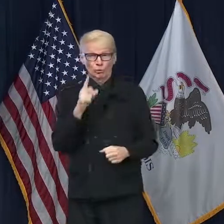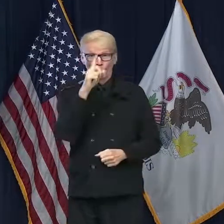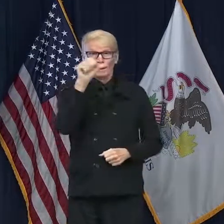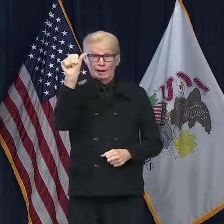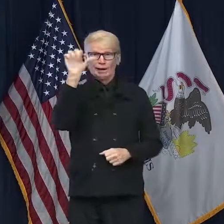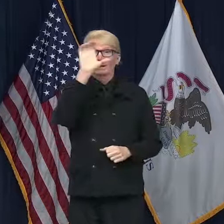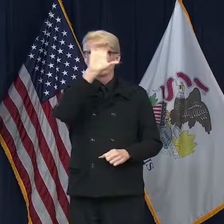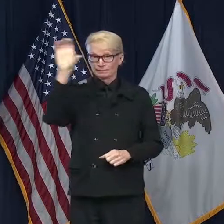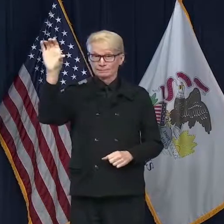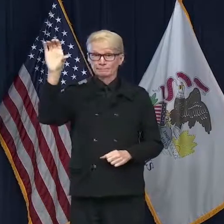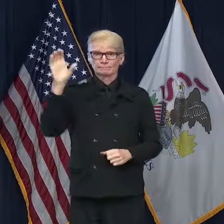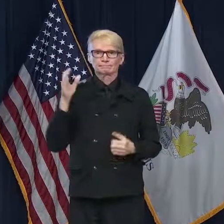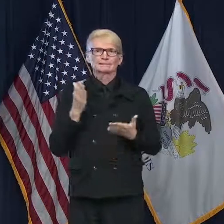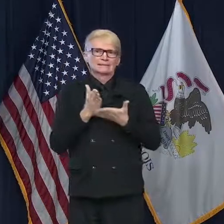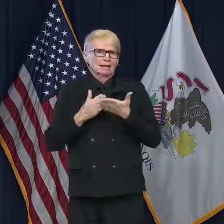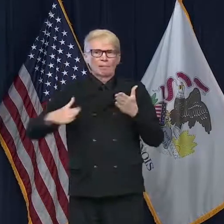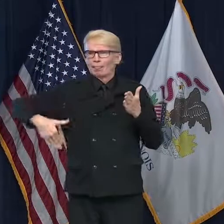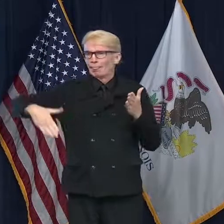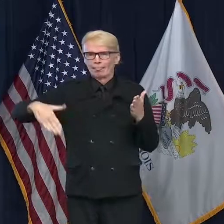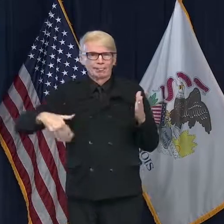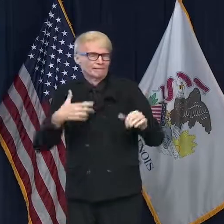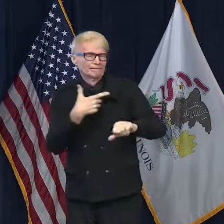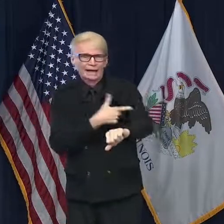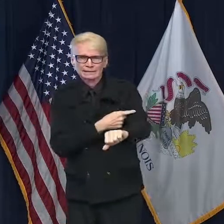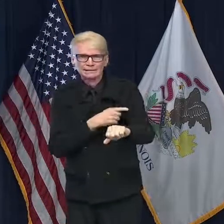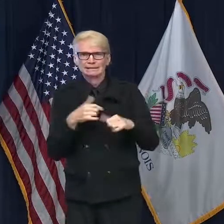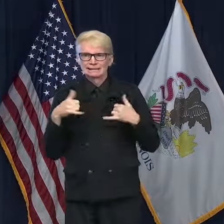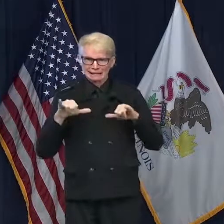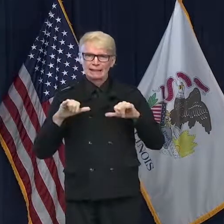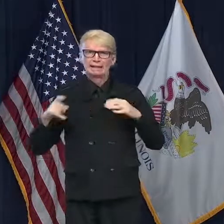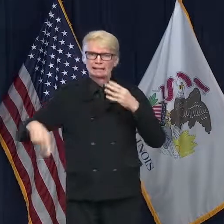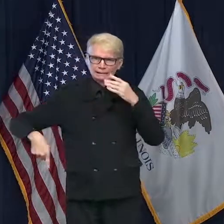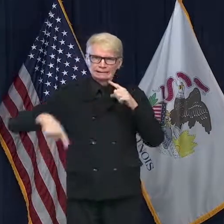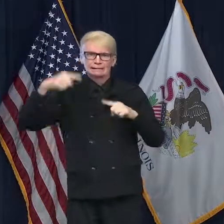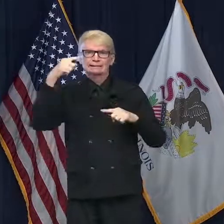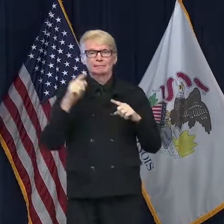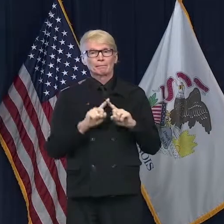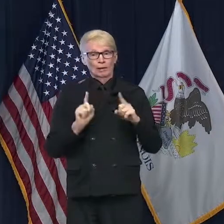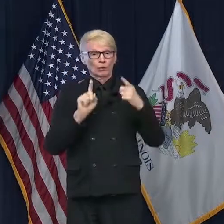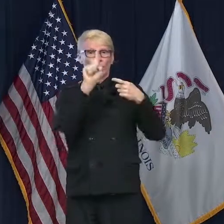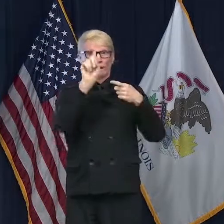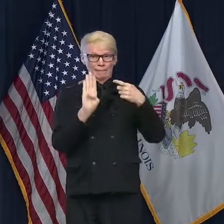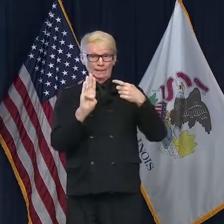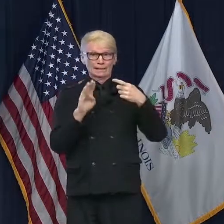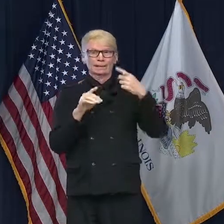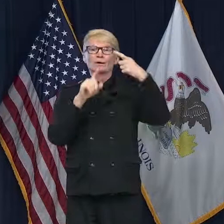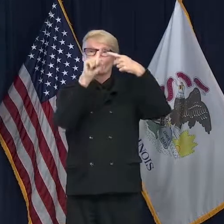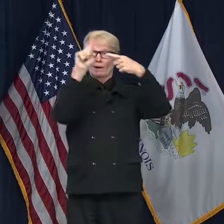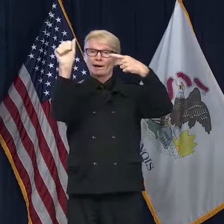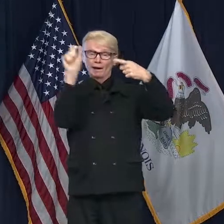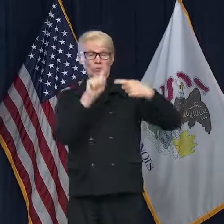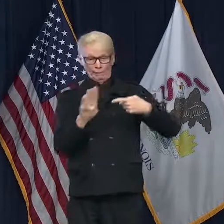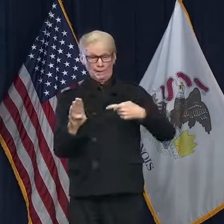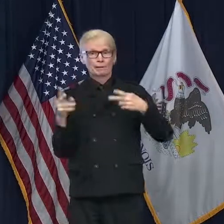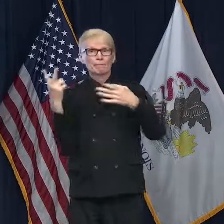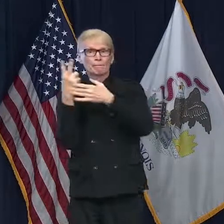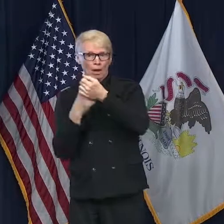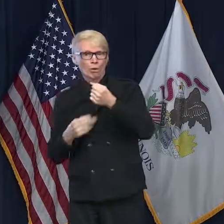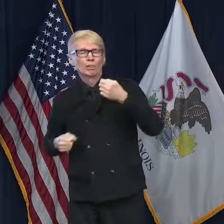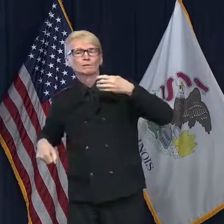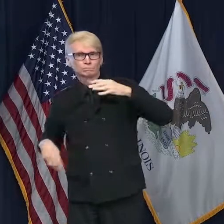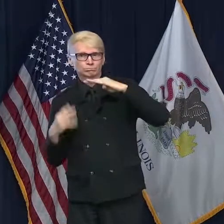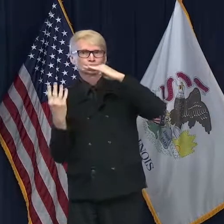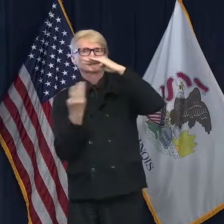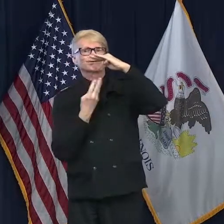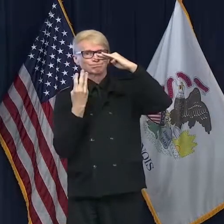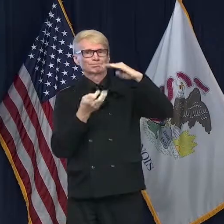have 1A people that still have to be vaccinated, and then the people in 1B, those are the individuals who will be getting the vaccine, whether